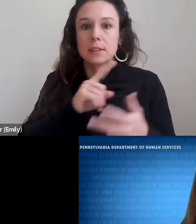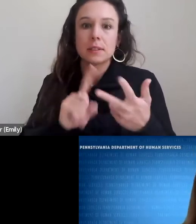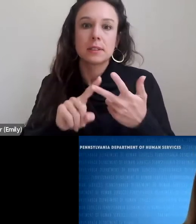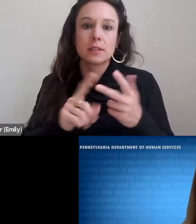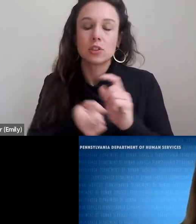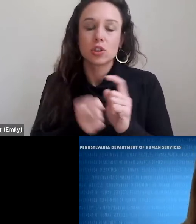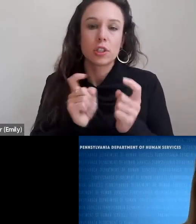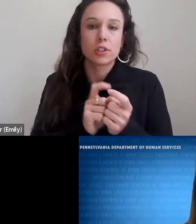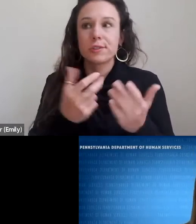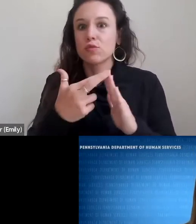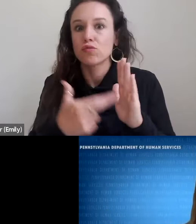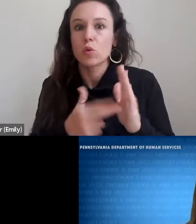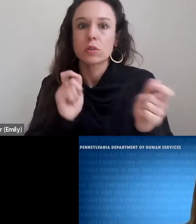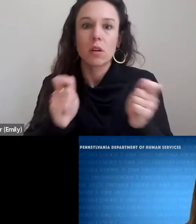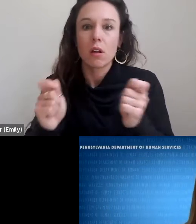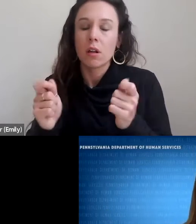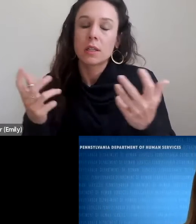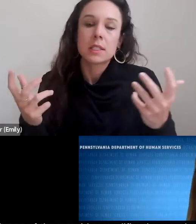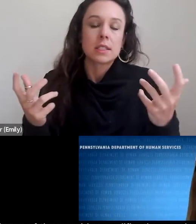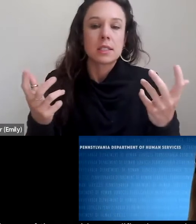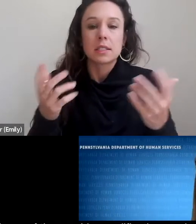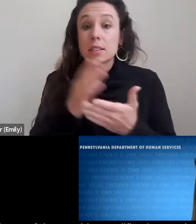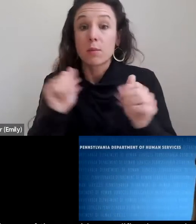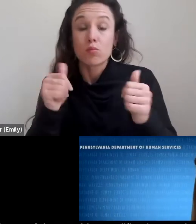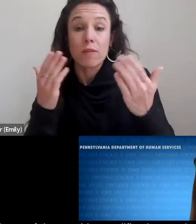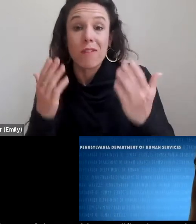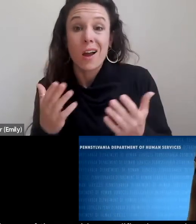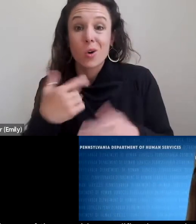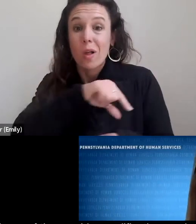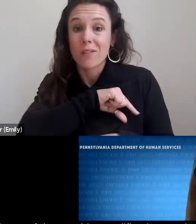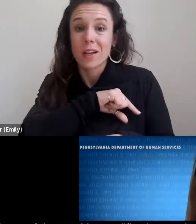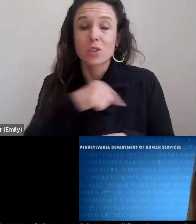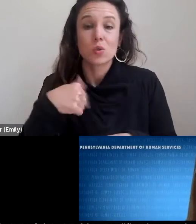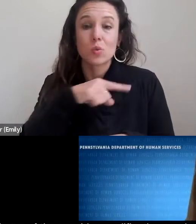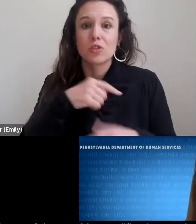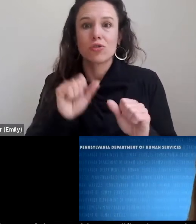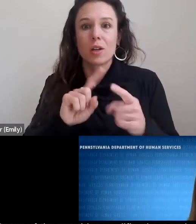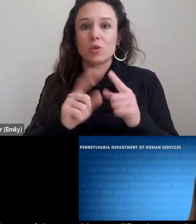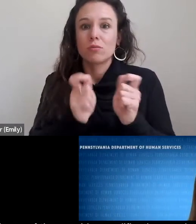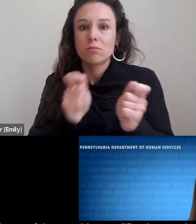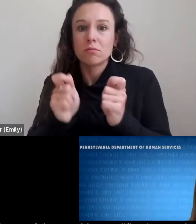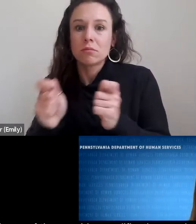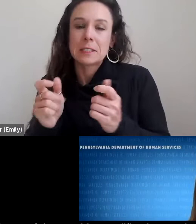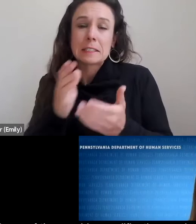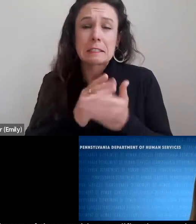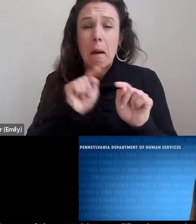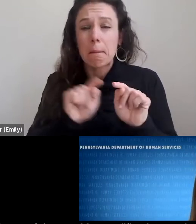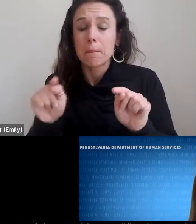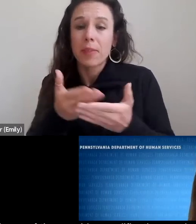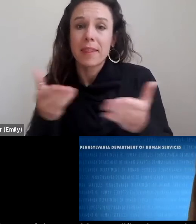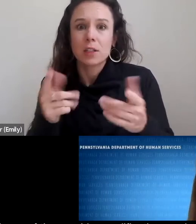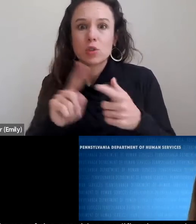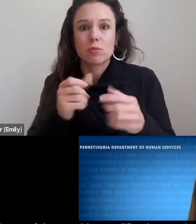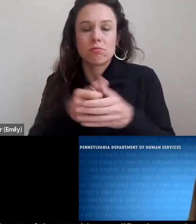some of the rules around respite, some of the provider qualifications. We've tried changing and tweaking a number of things to